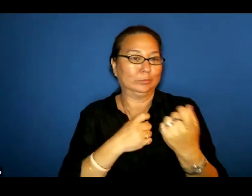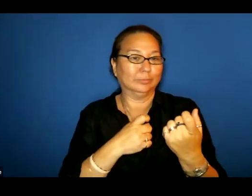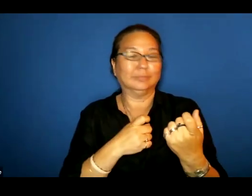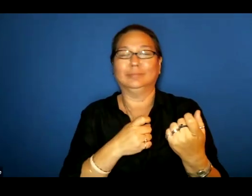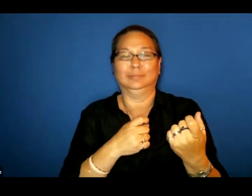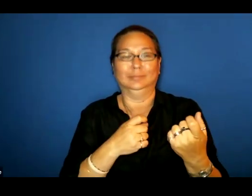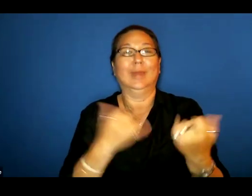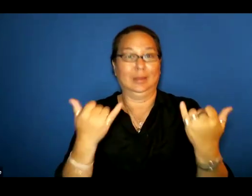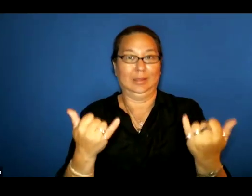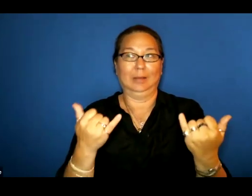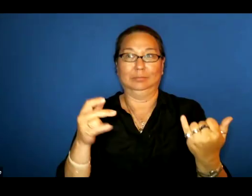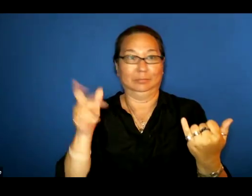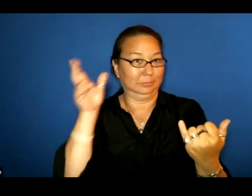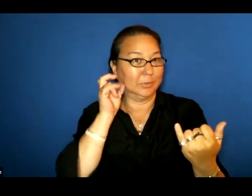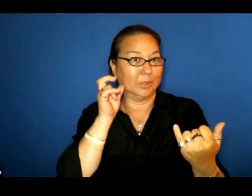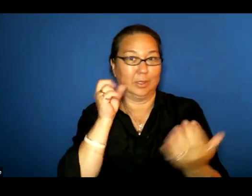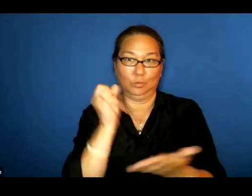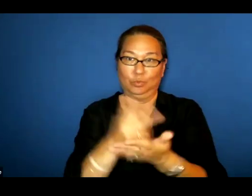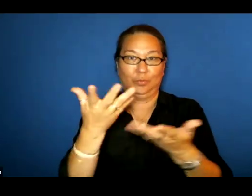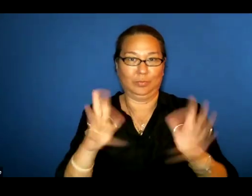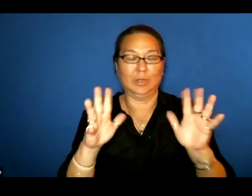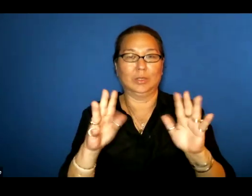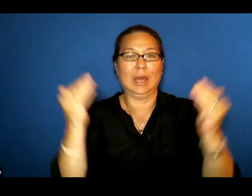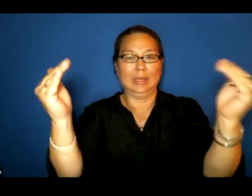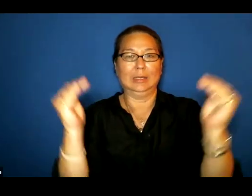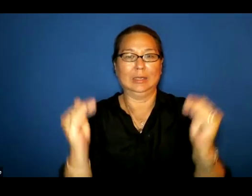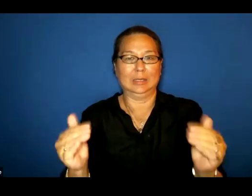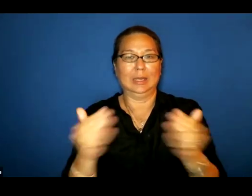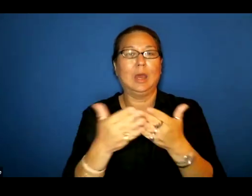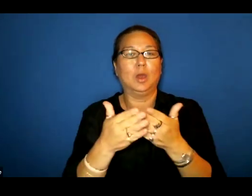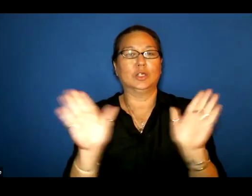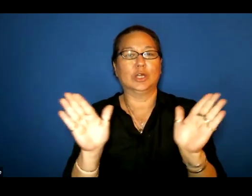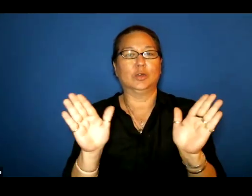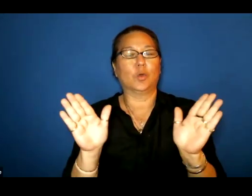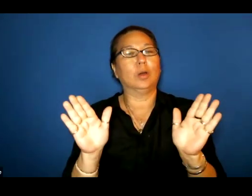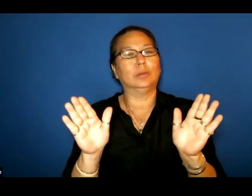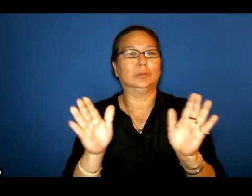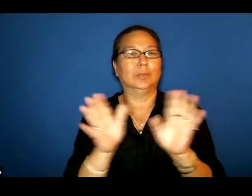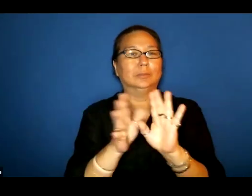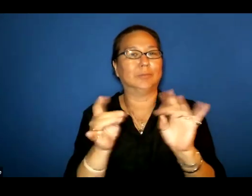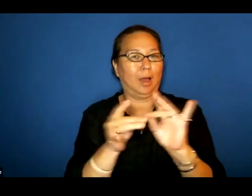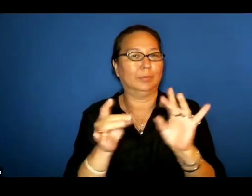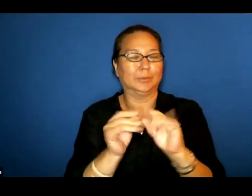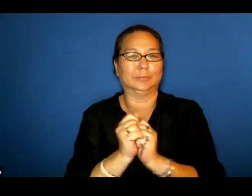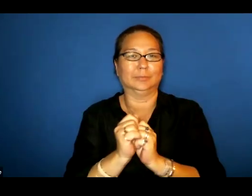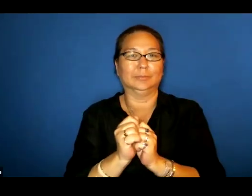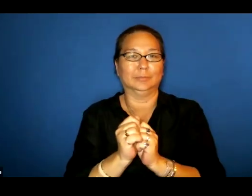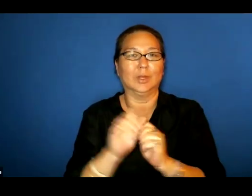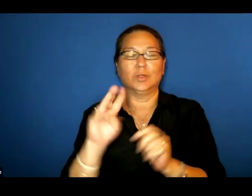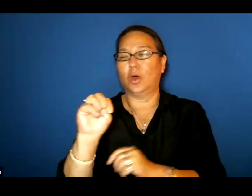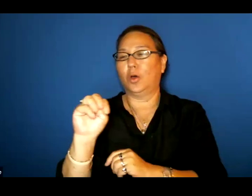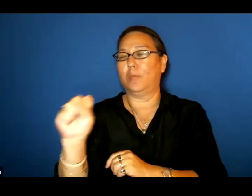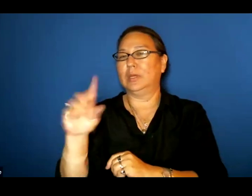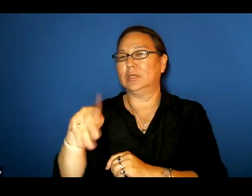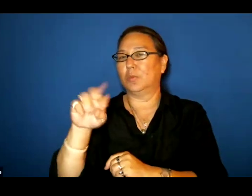superintendent's report is approved. And we'll now move on to general public comment. Ms. Marbex? Thank you, Chair. The